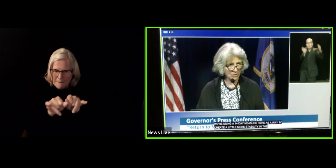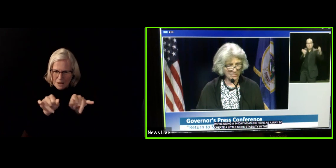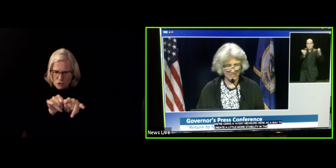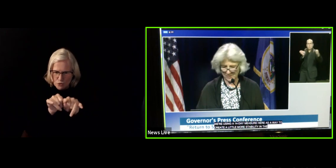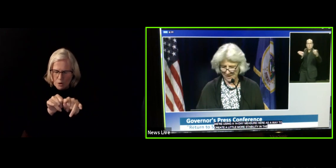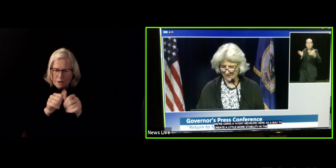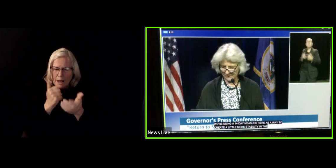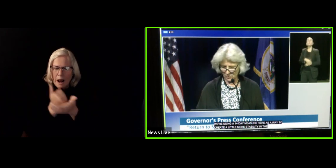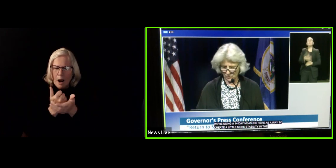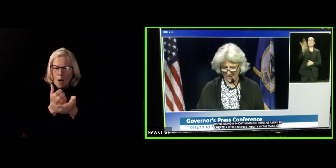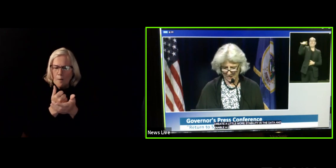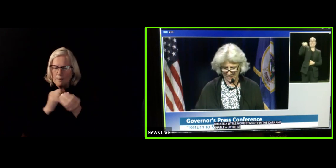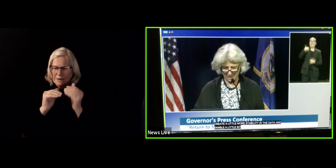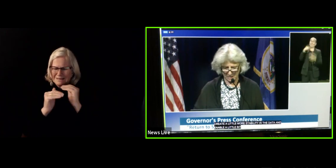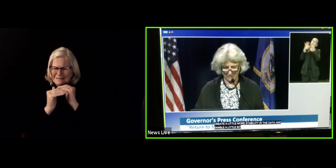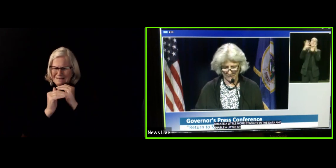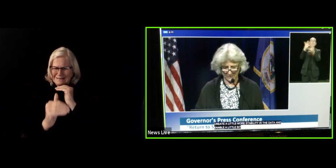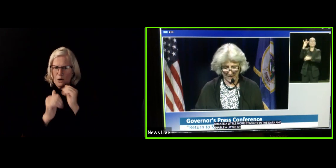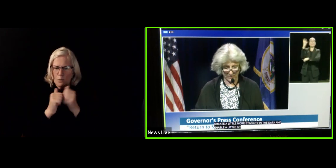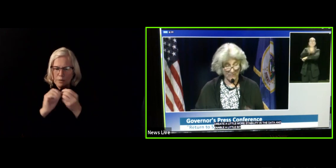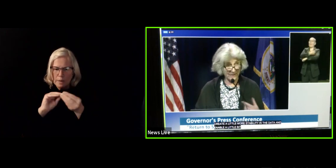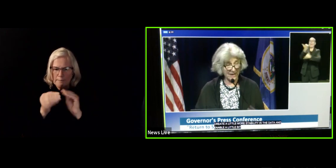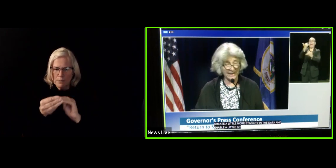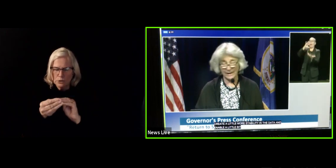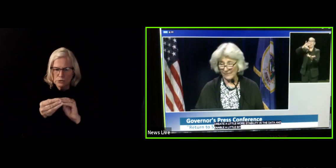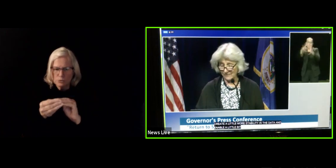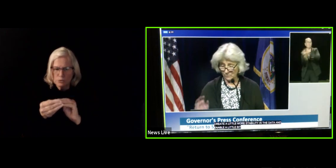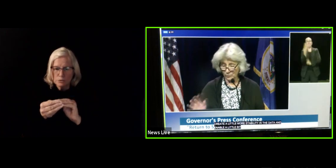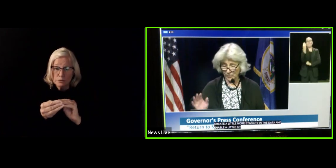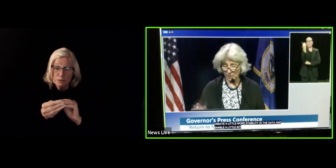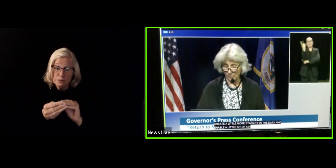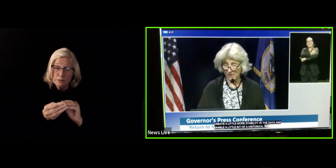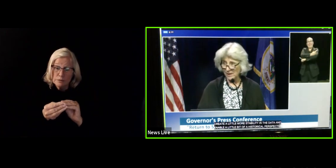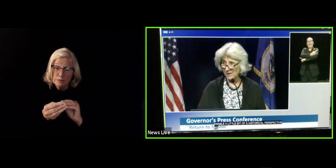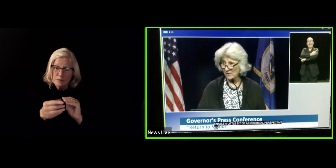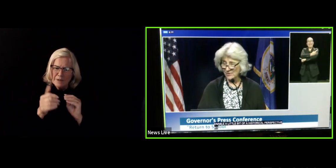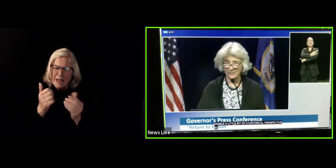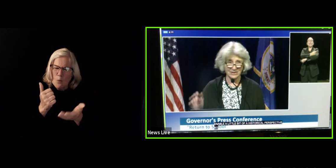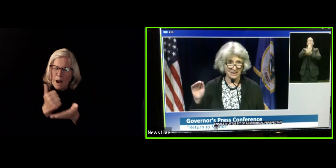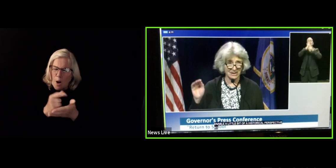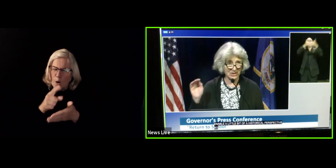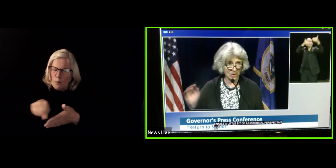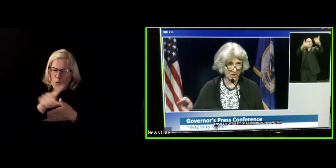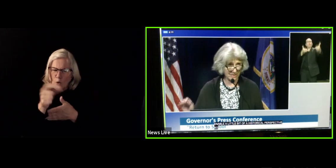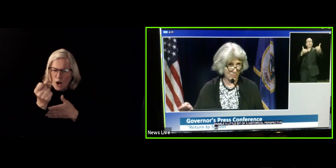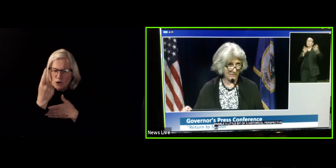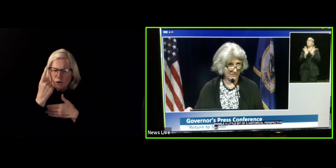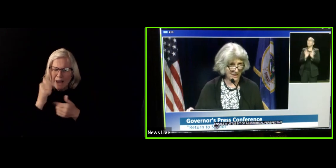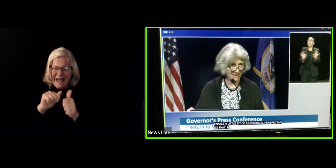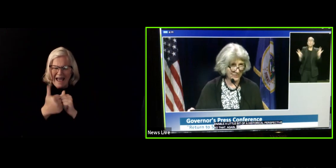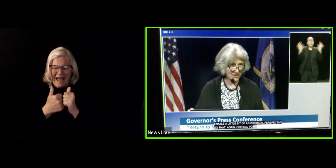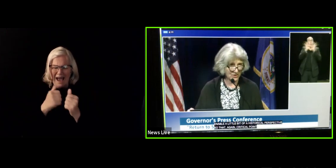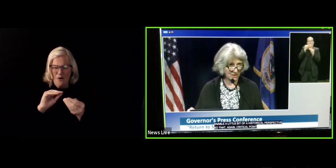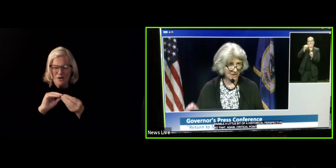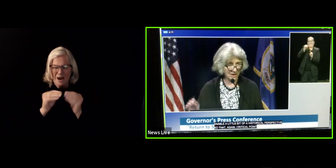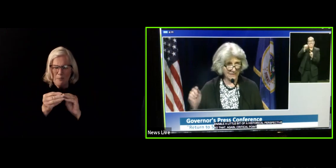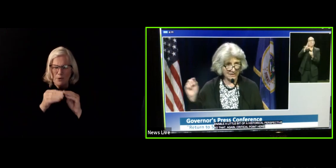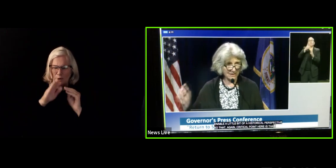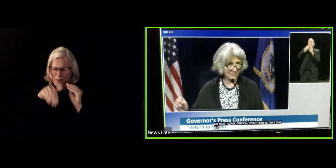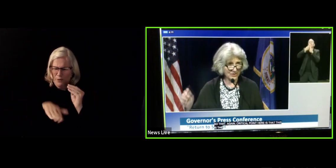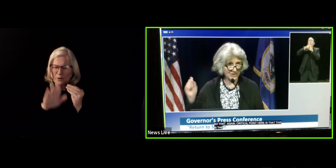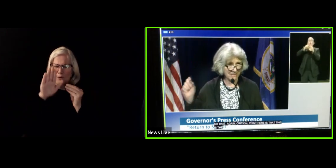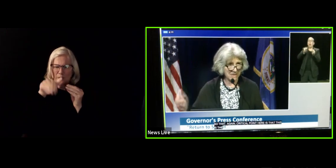historical perspective so that again, critical point here is that this is the starting point for the conversation.